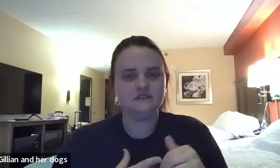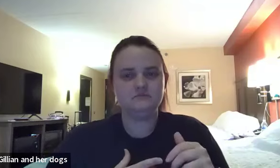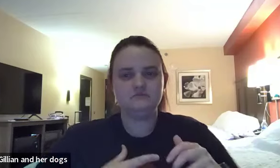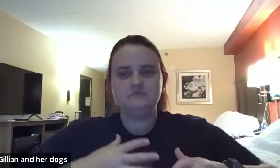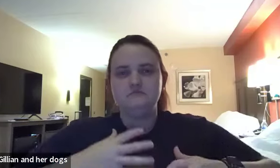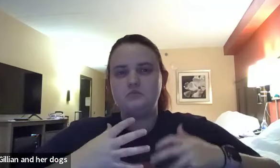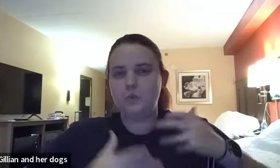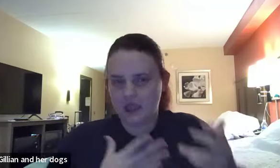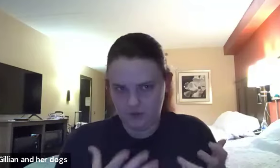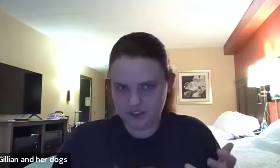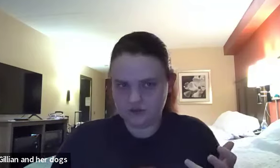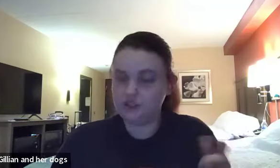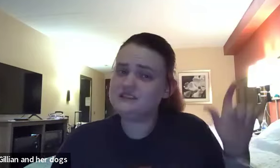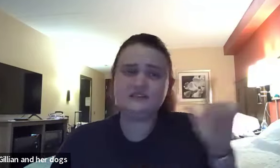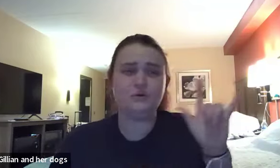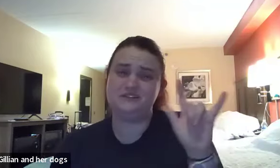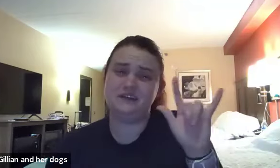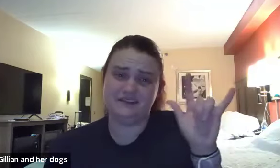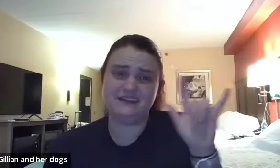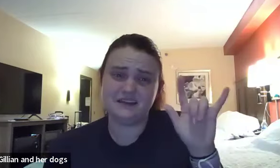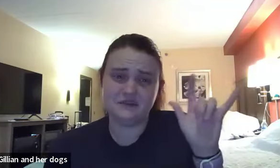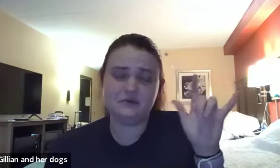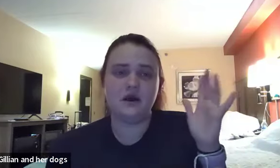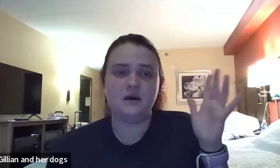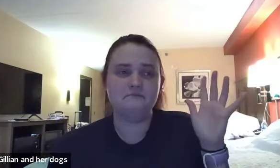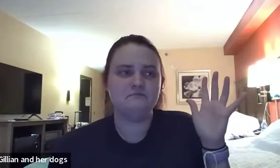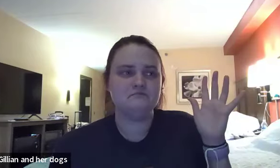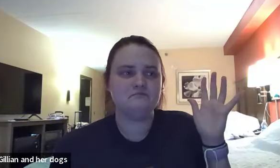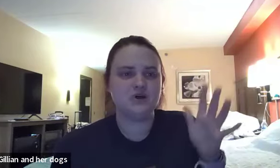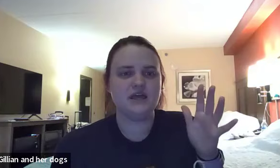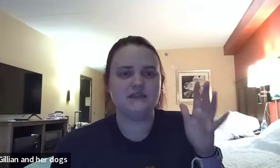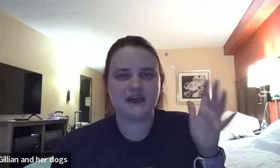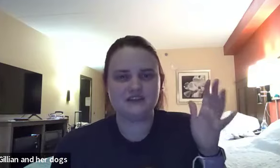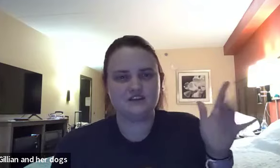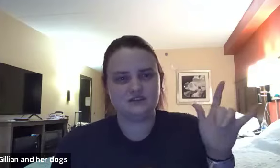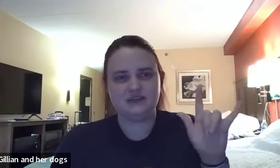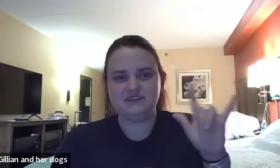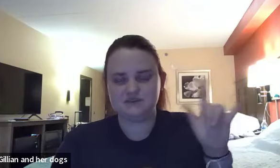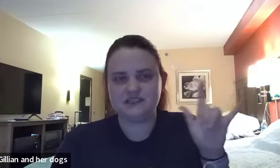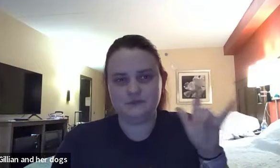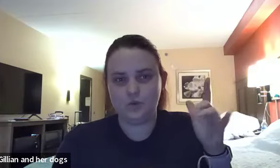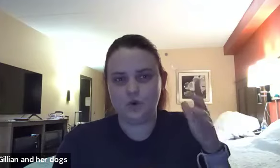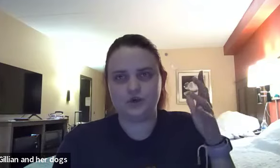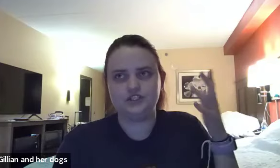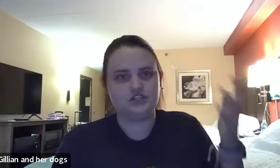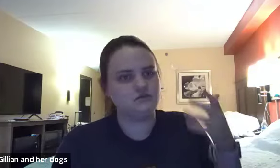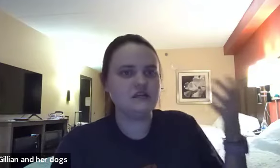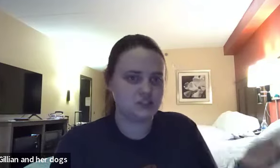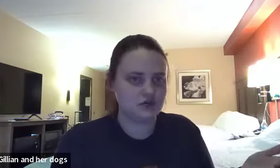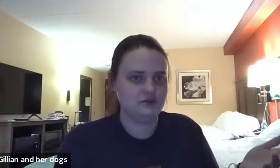the way I would do it. You can still always do like this, love you. But that is also again, this one is a more generalized term used.